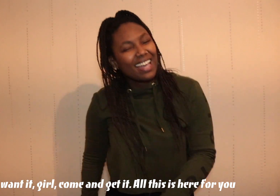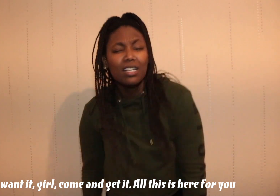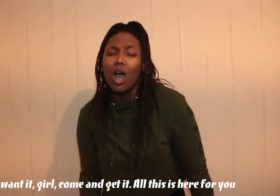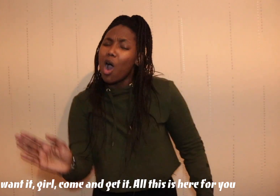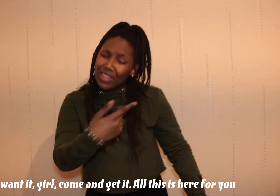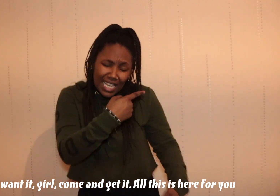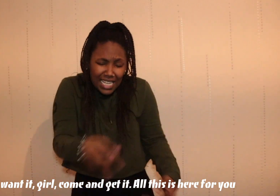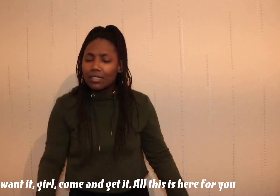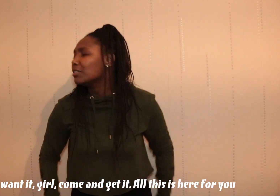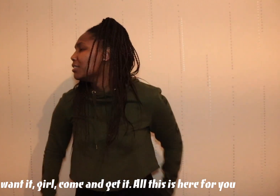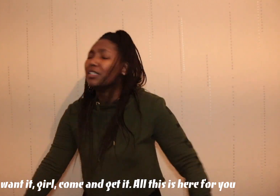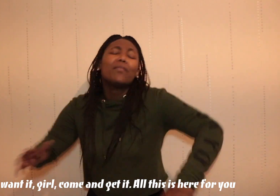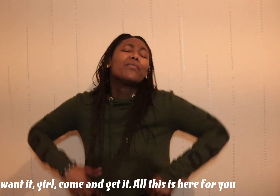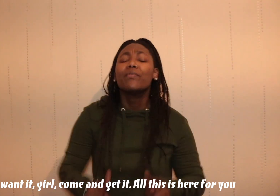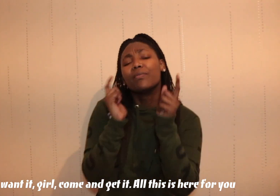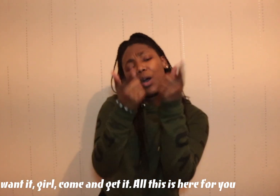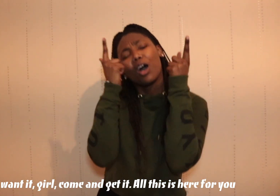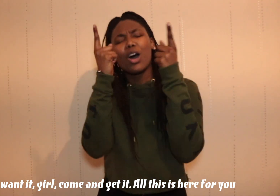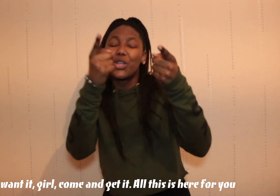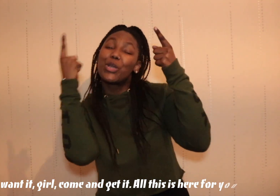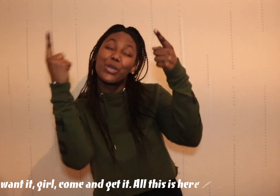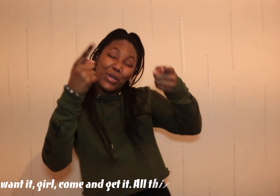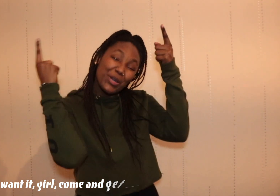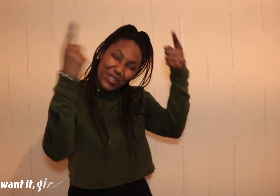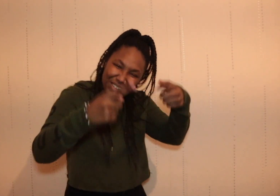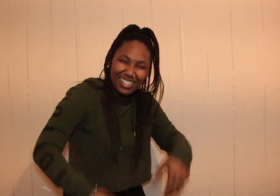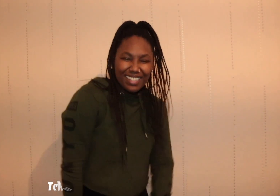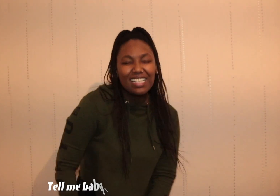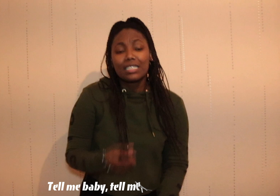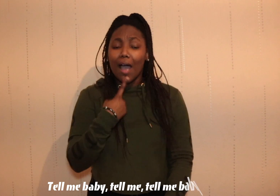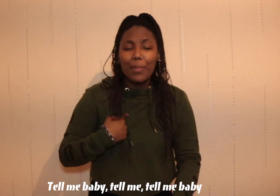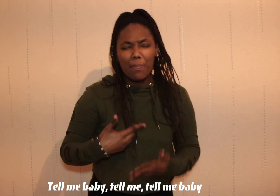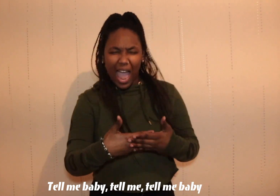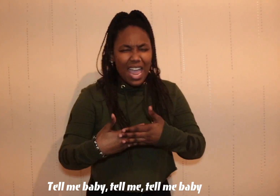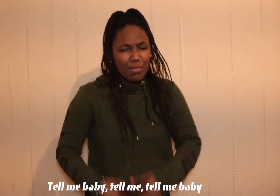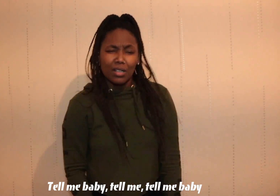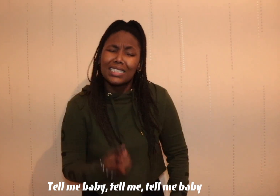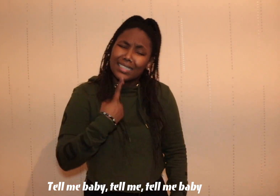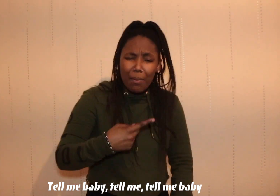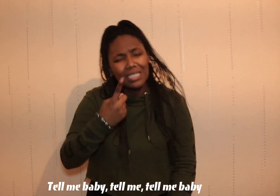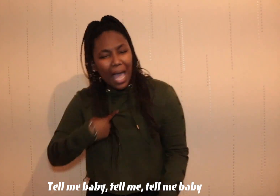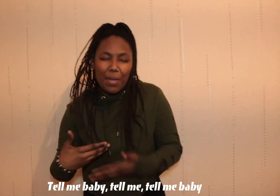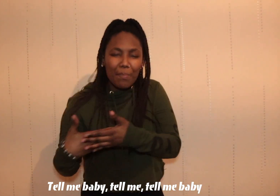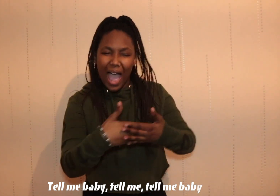Oh, this is here for you Tell me, baby, tell me, tell me, baby